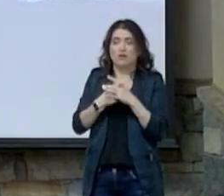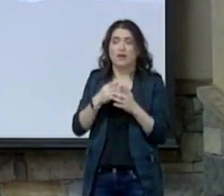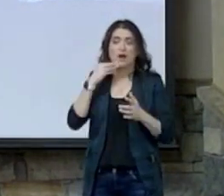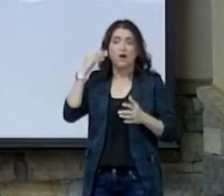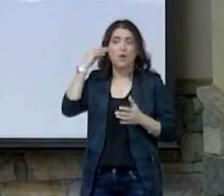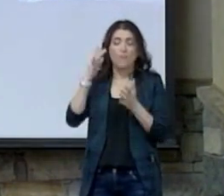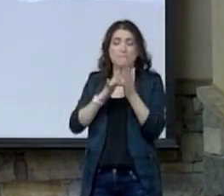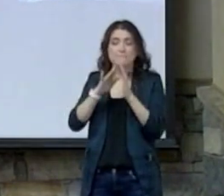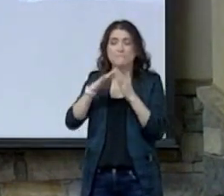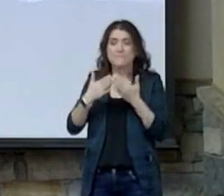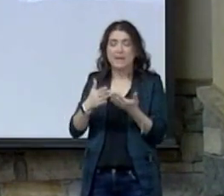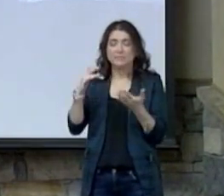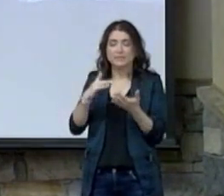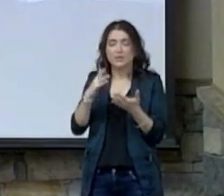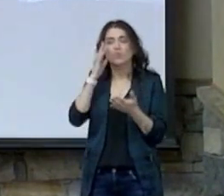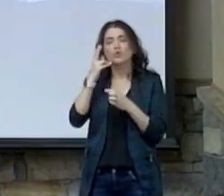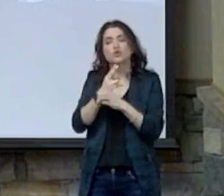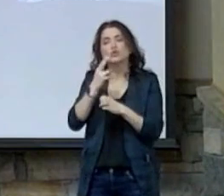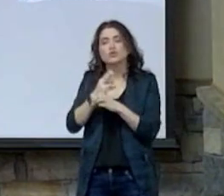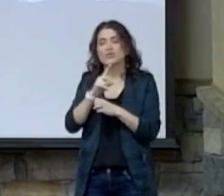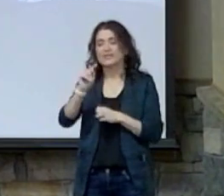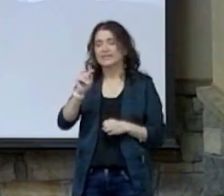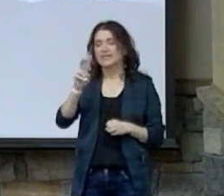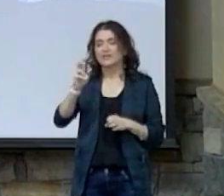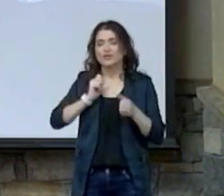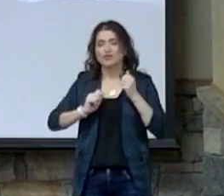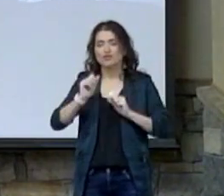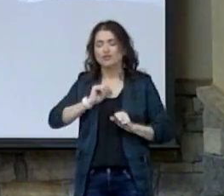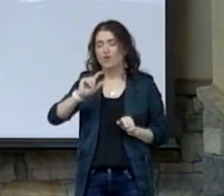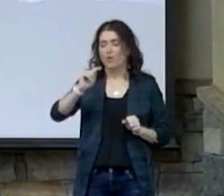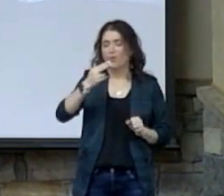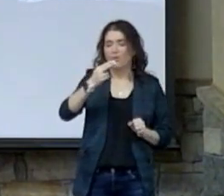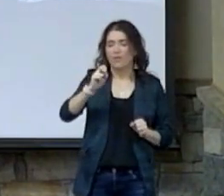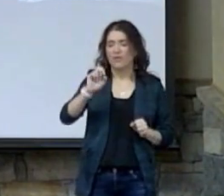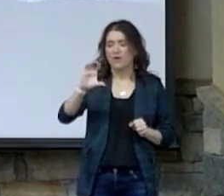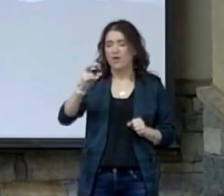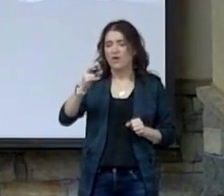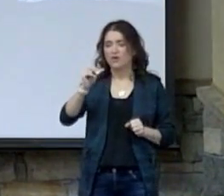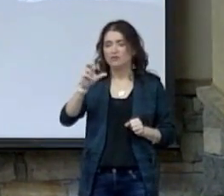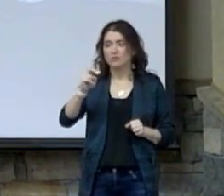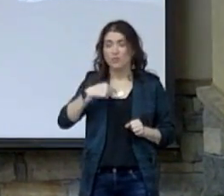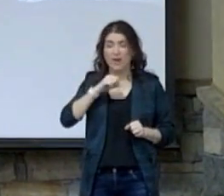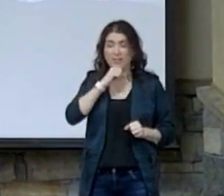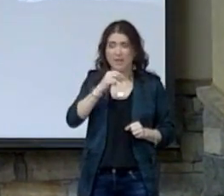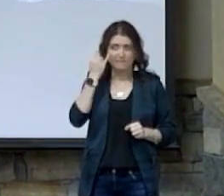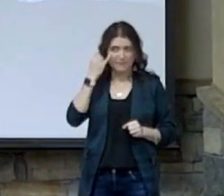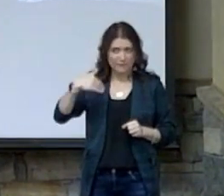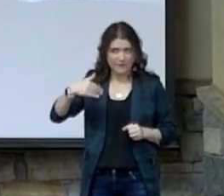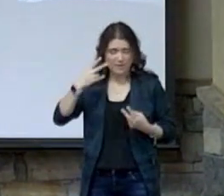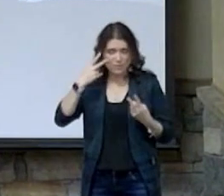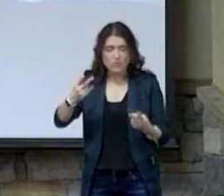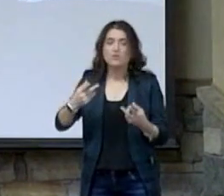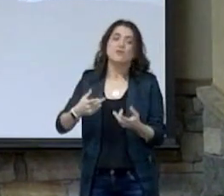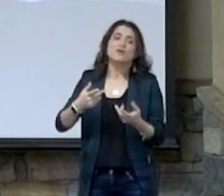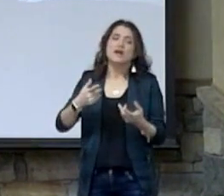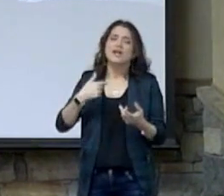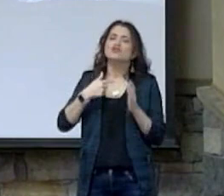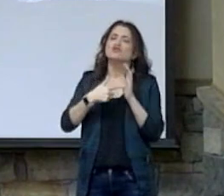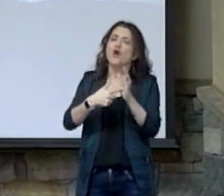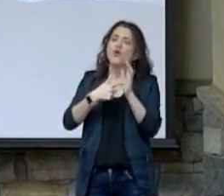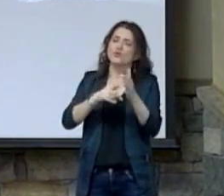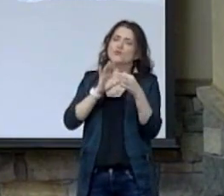going to use the TV show The Chosen. And one of the things I love about that show, if you've watched any of it, is it kind of shows what